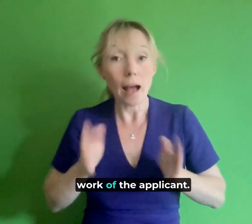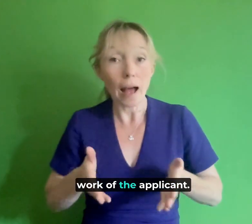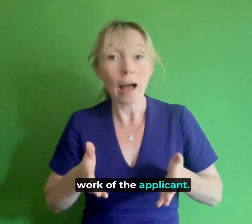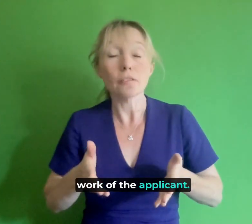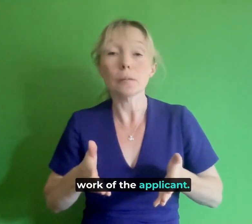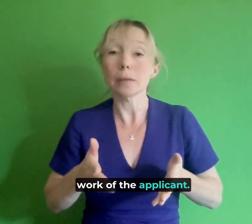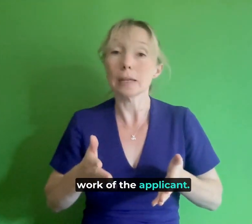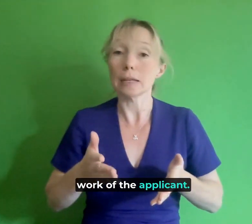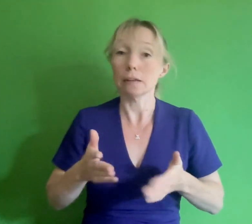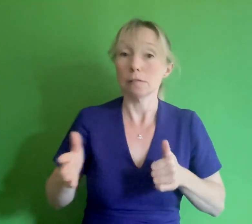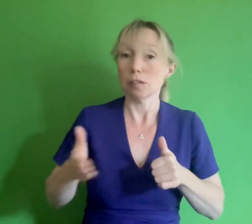the applicant.